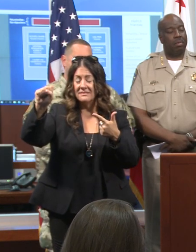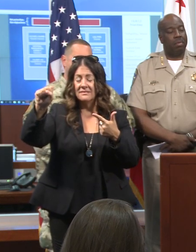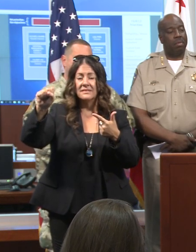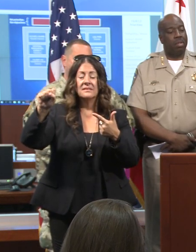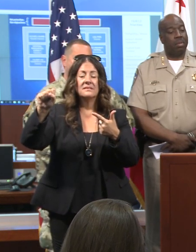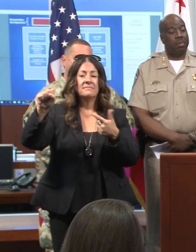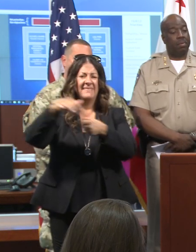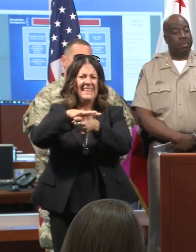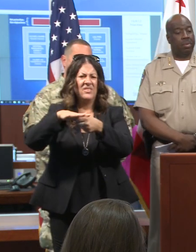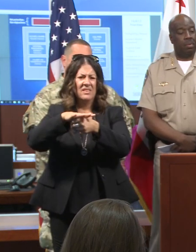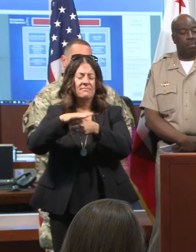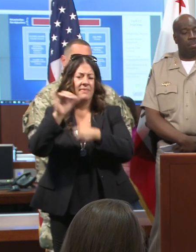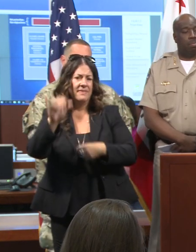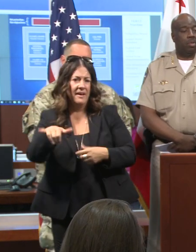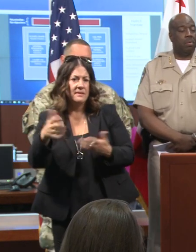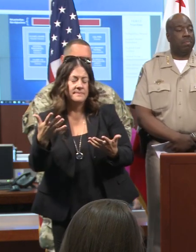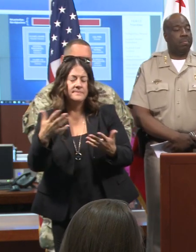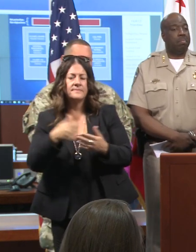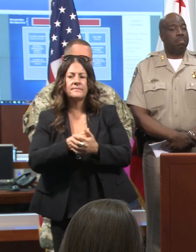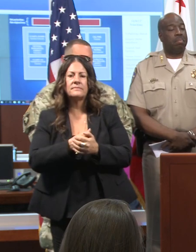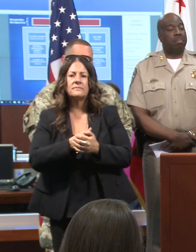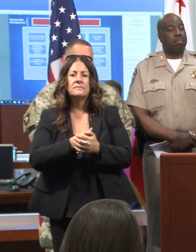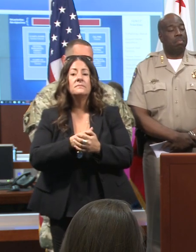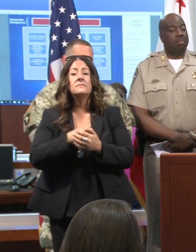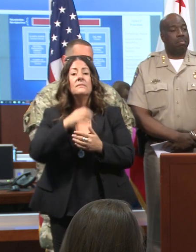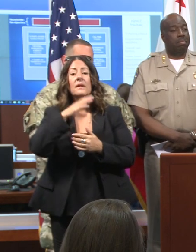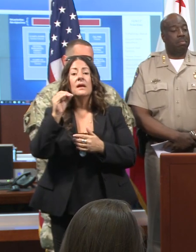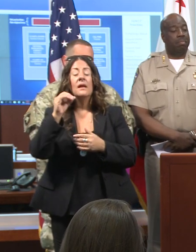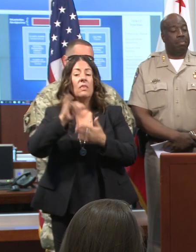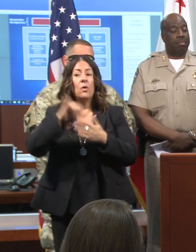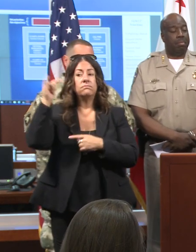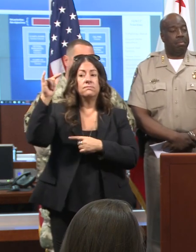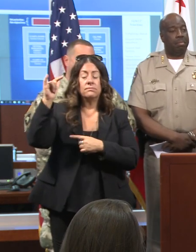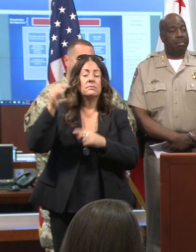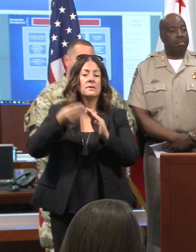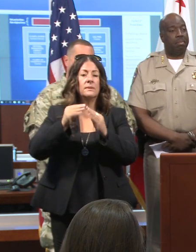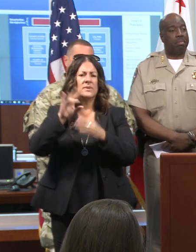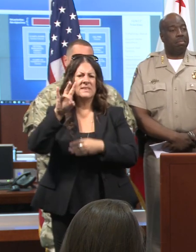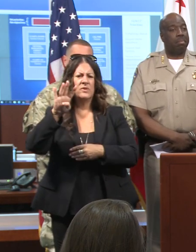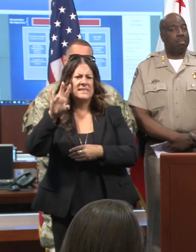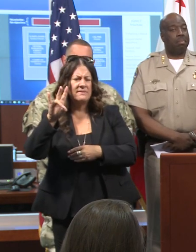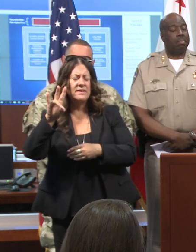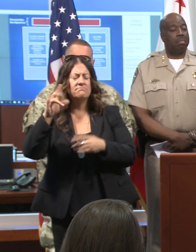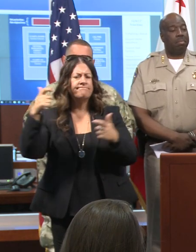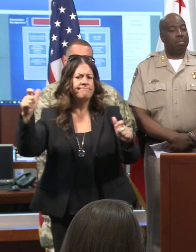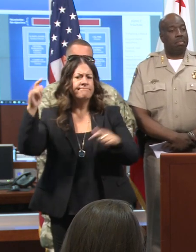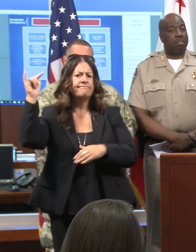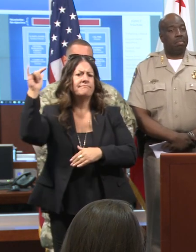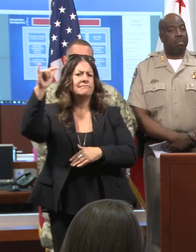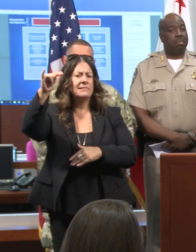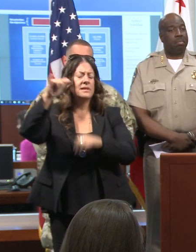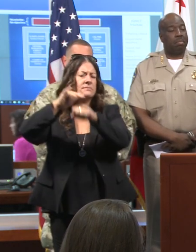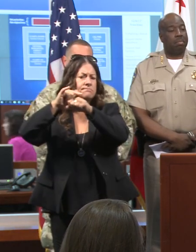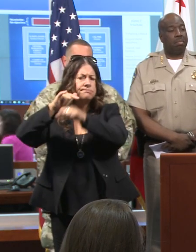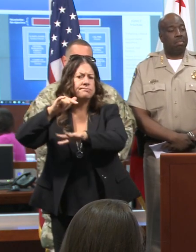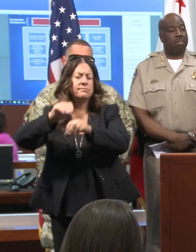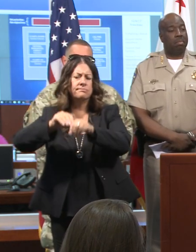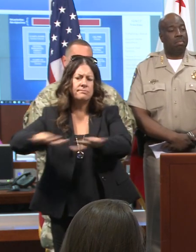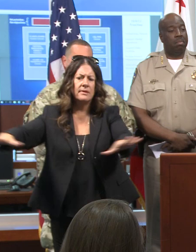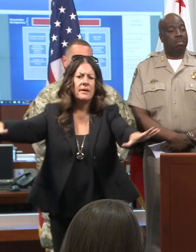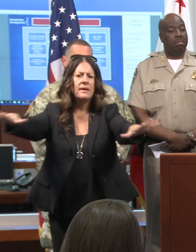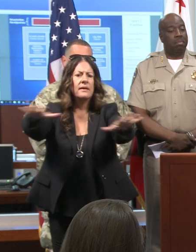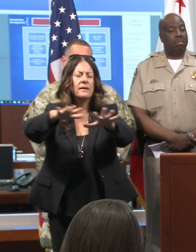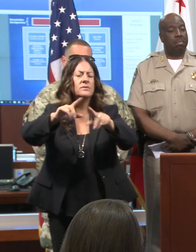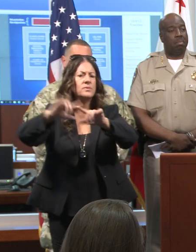seven missions by the 747. So we are actively employing every aviation asset. Challenges, of course, have